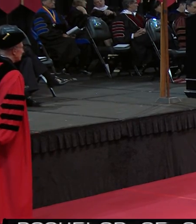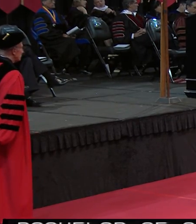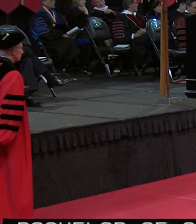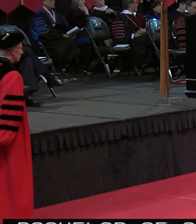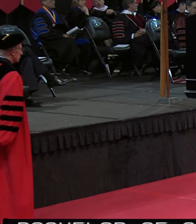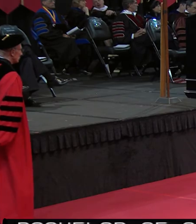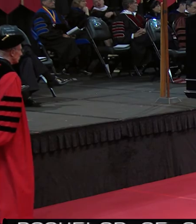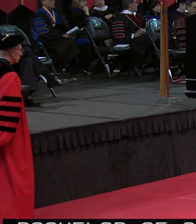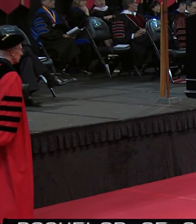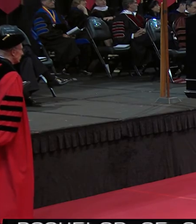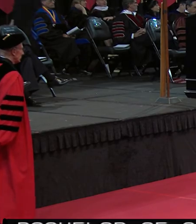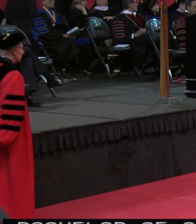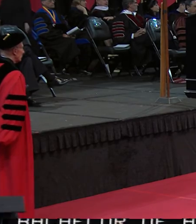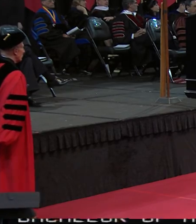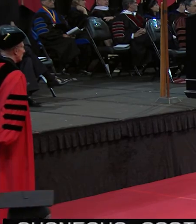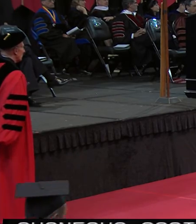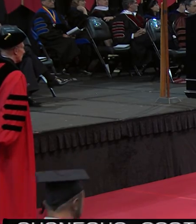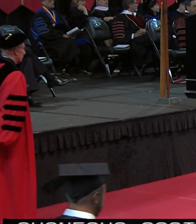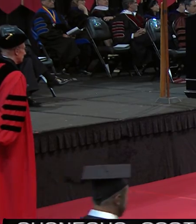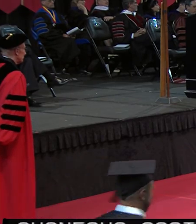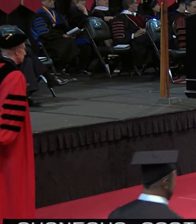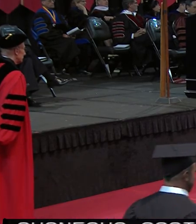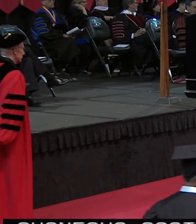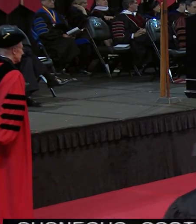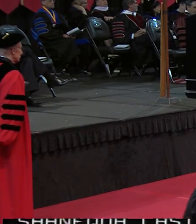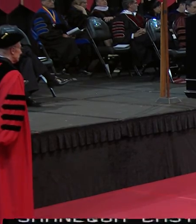Bachelor of Science in Mathematics.